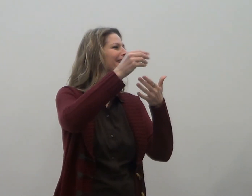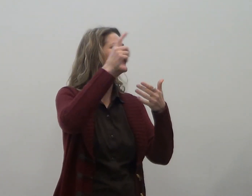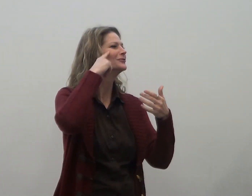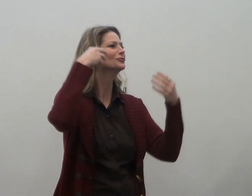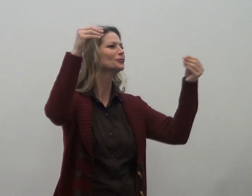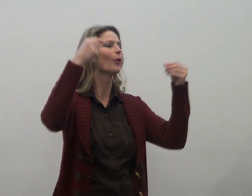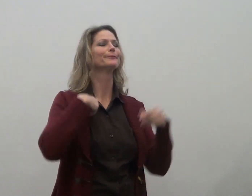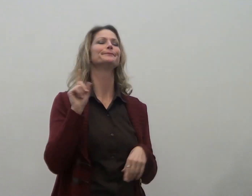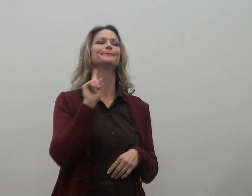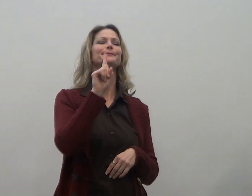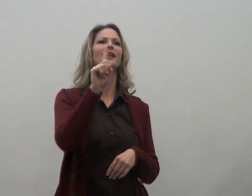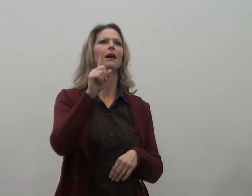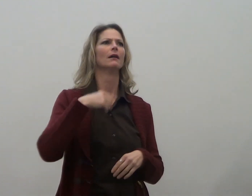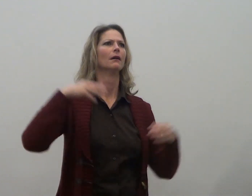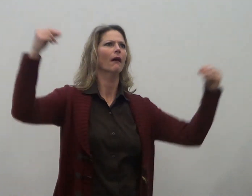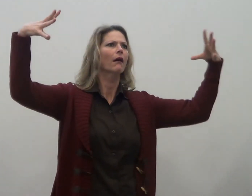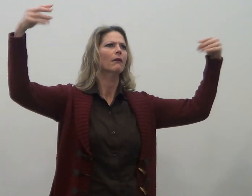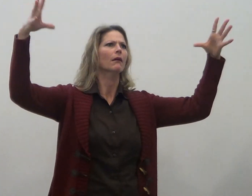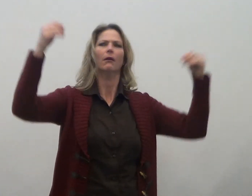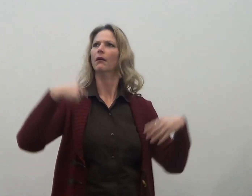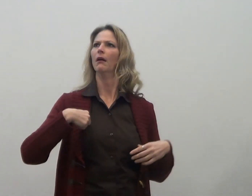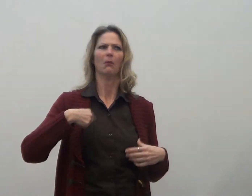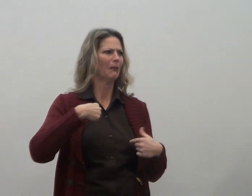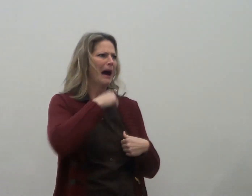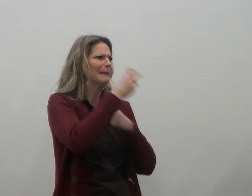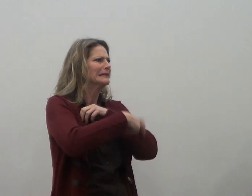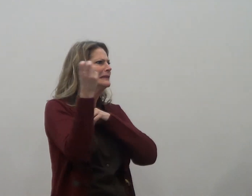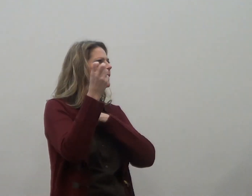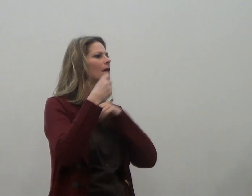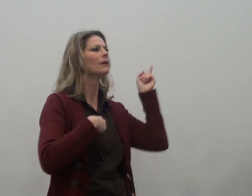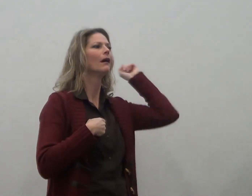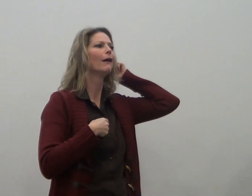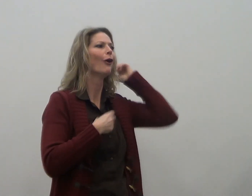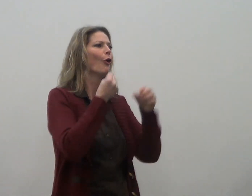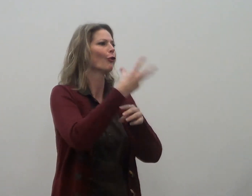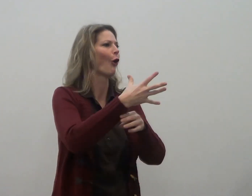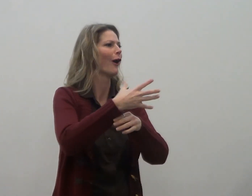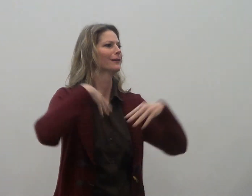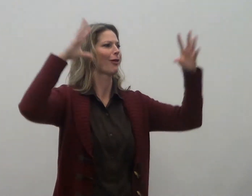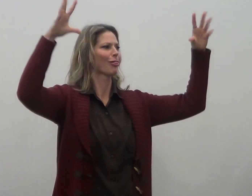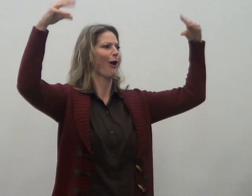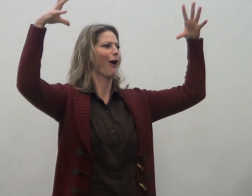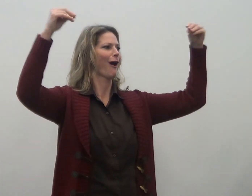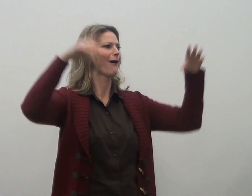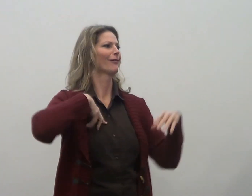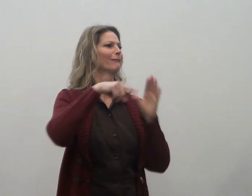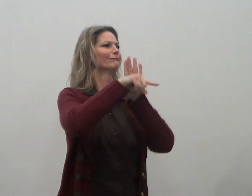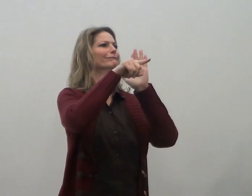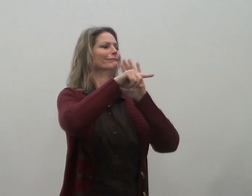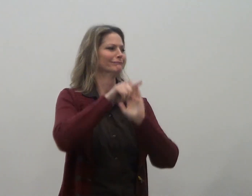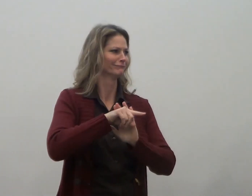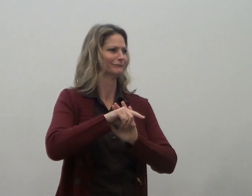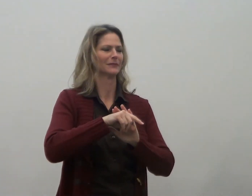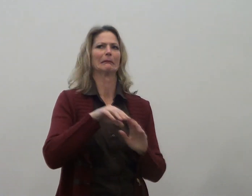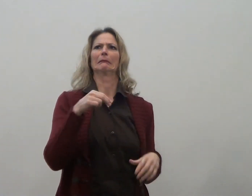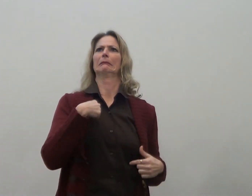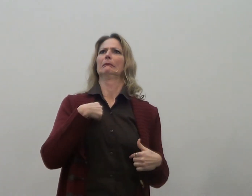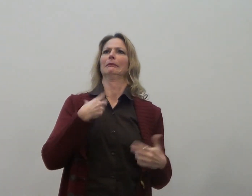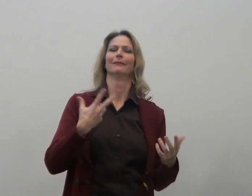off, and it's like, what, I'm not stealing anything, you know? So I thought that was really interesting. And then the cons